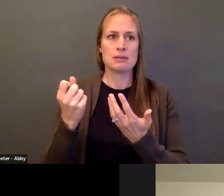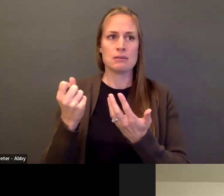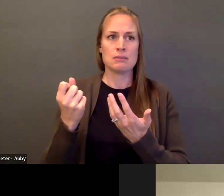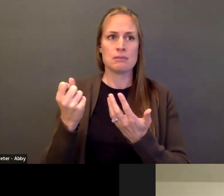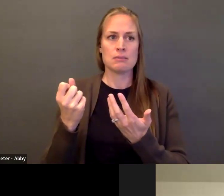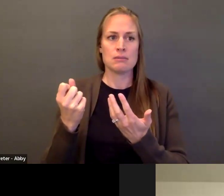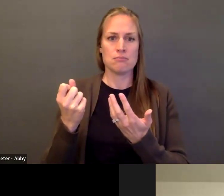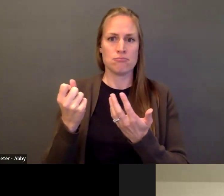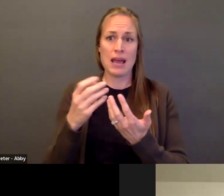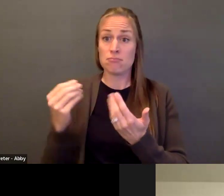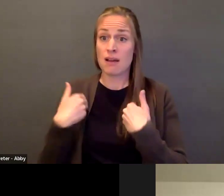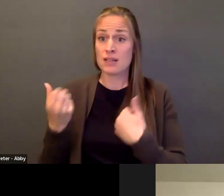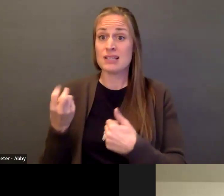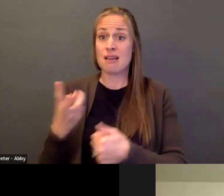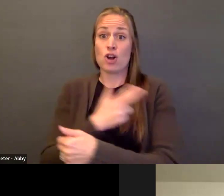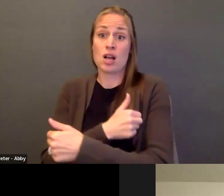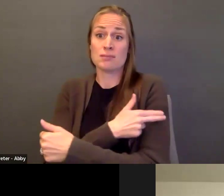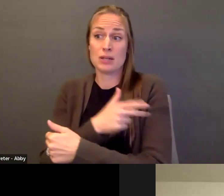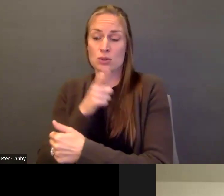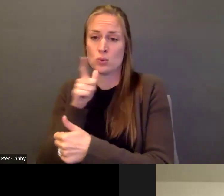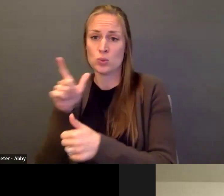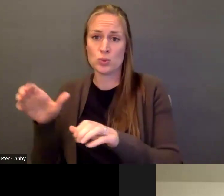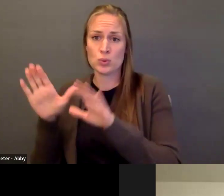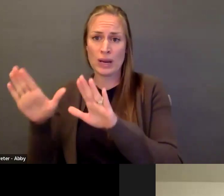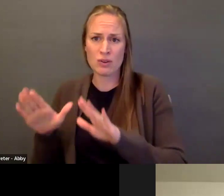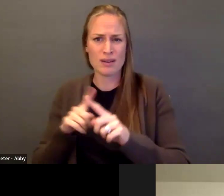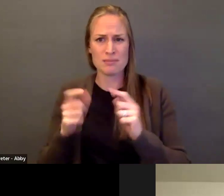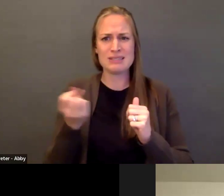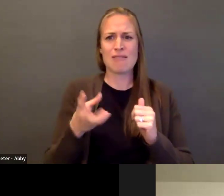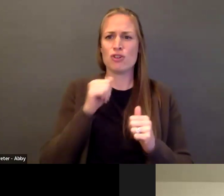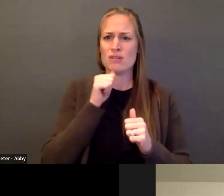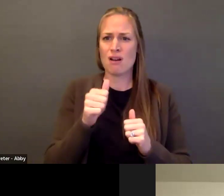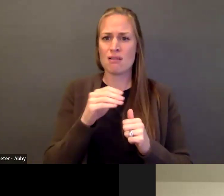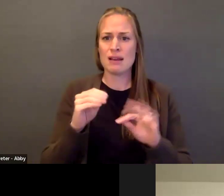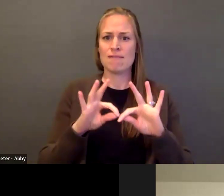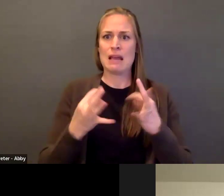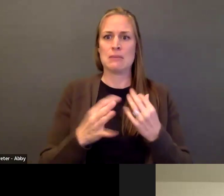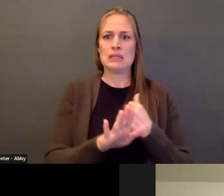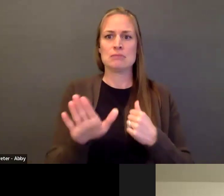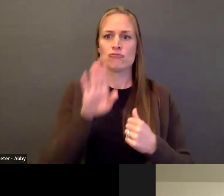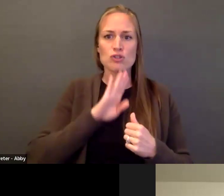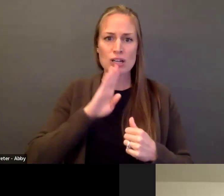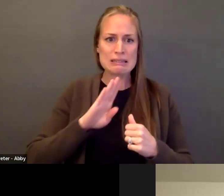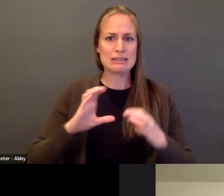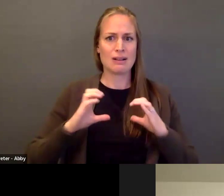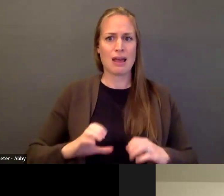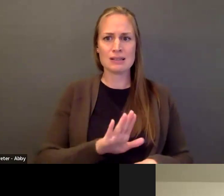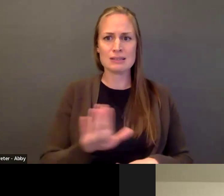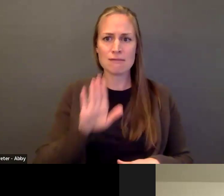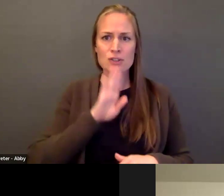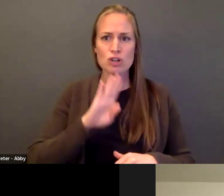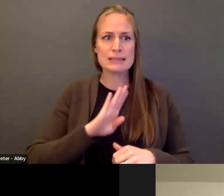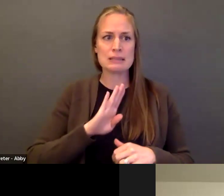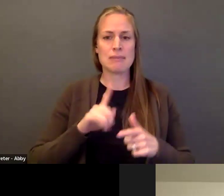several hospitals in the area that are not. And the frustration that these families and these clients go through is immense, and it just aggravates the